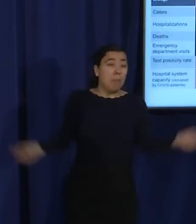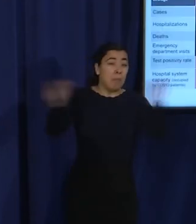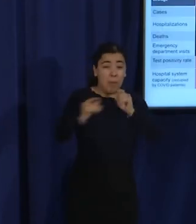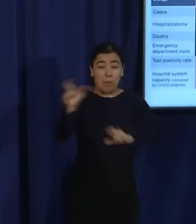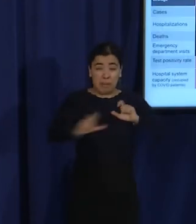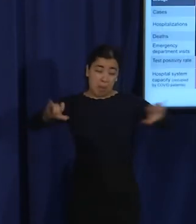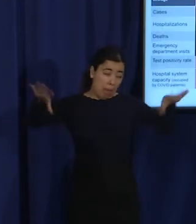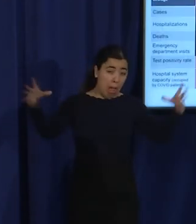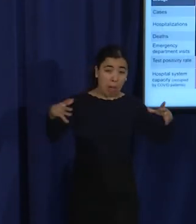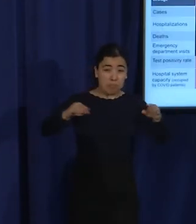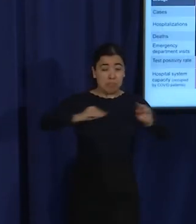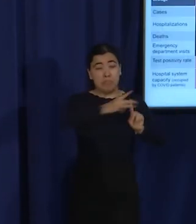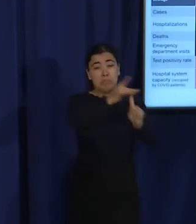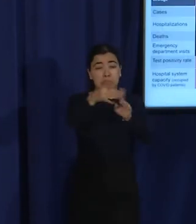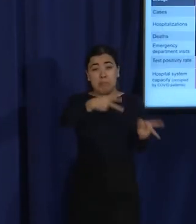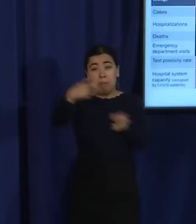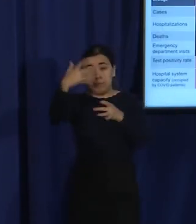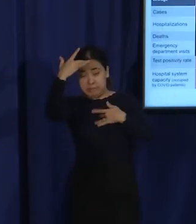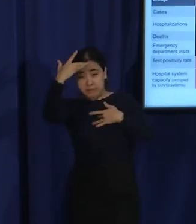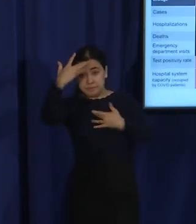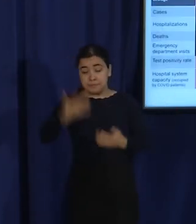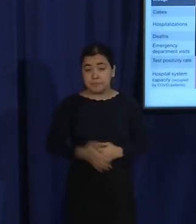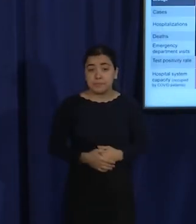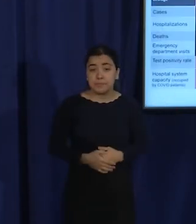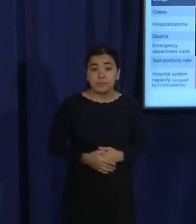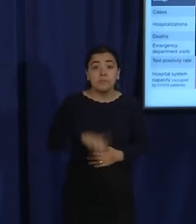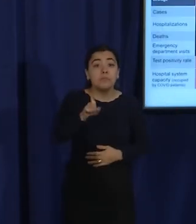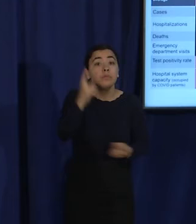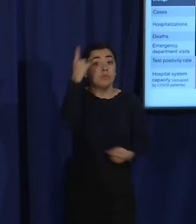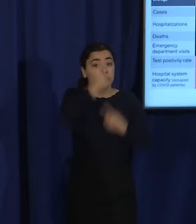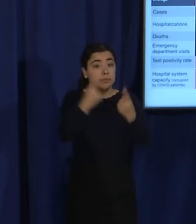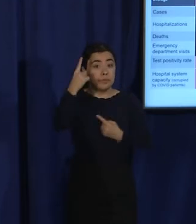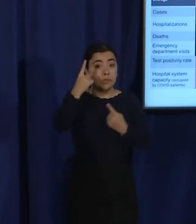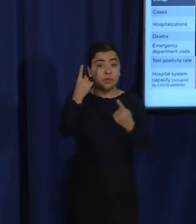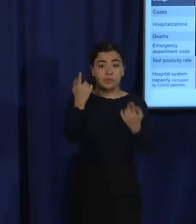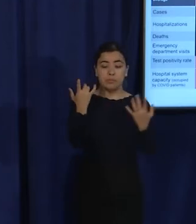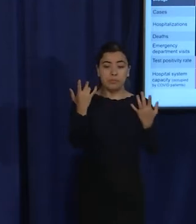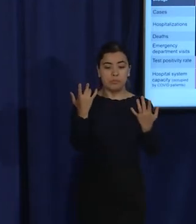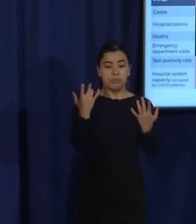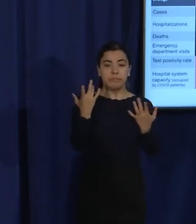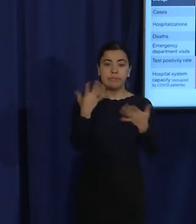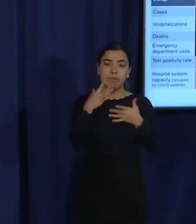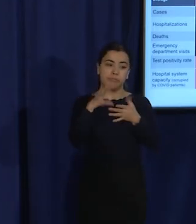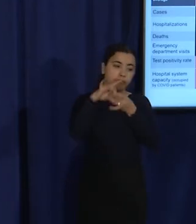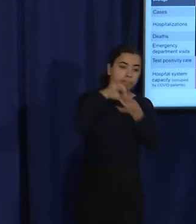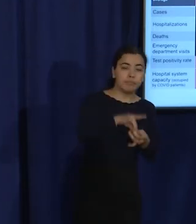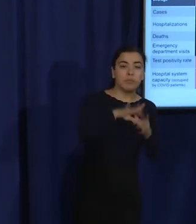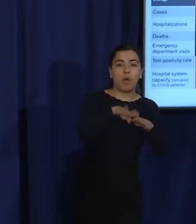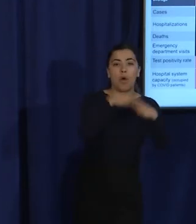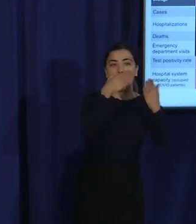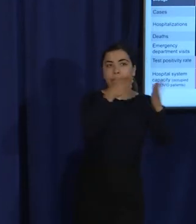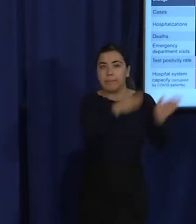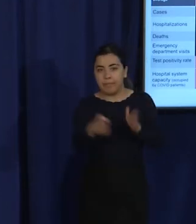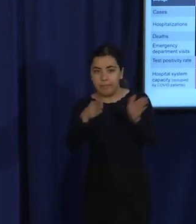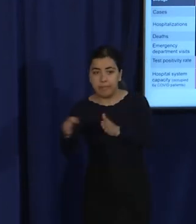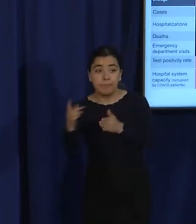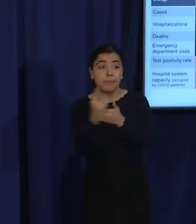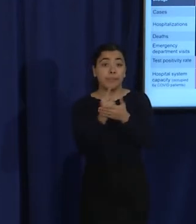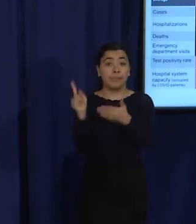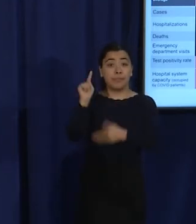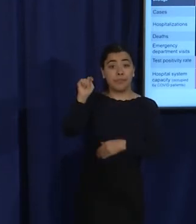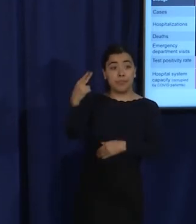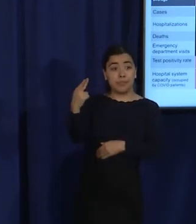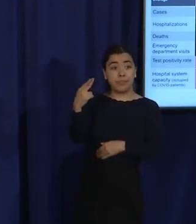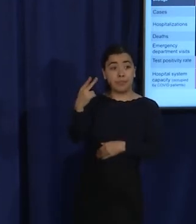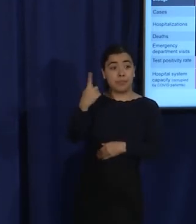Let's put this in some context in terms of our own reopening metrics. As we announced on Thursday last week, that